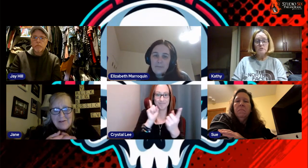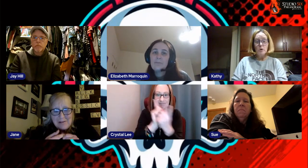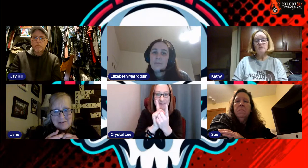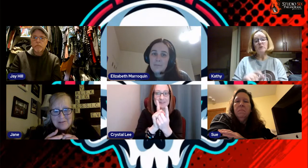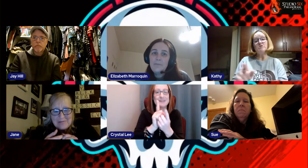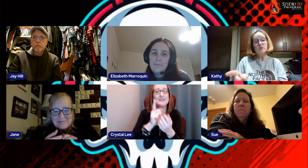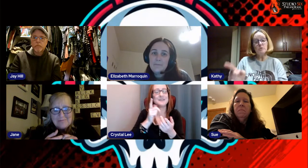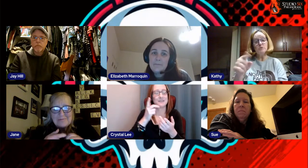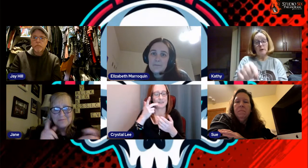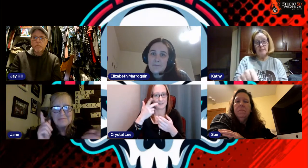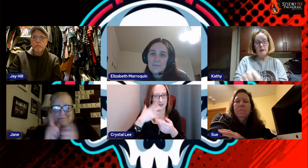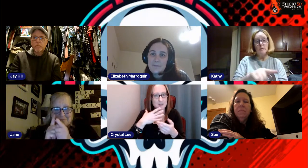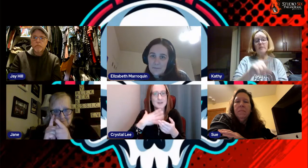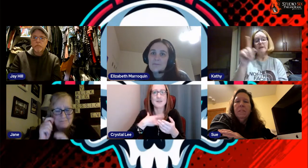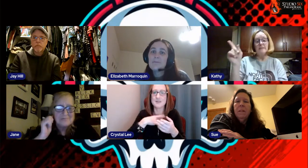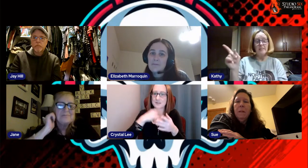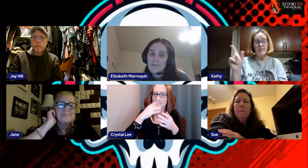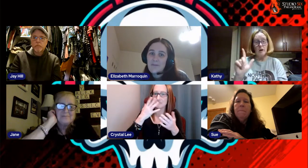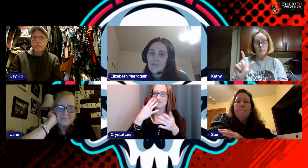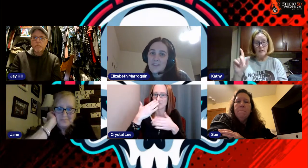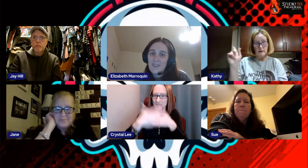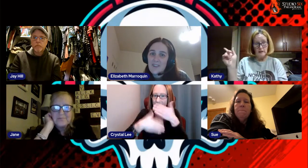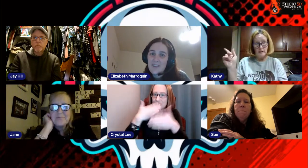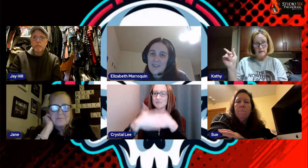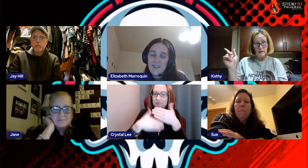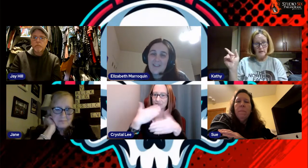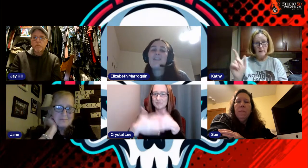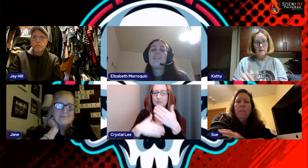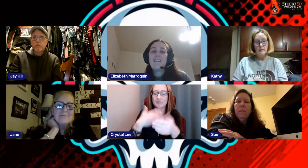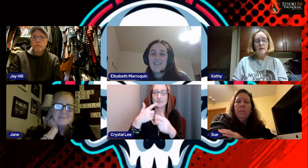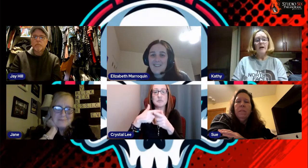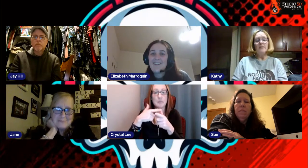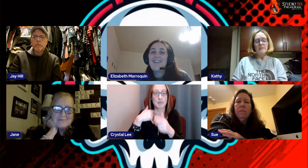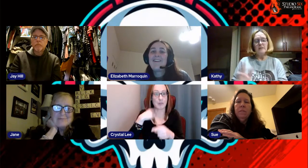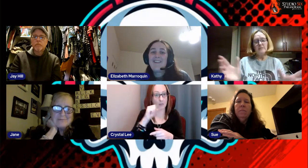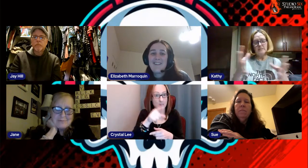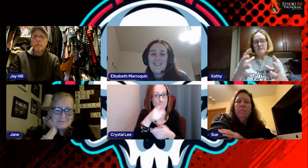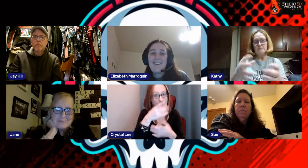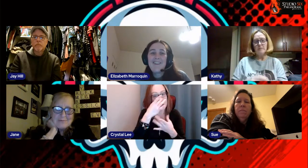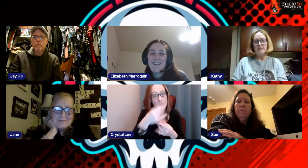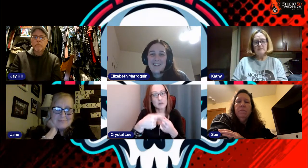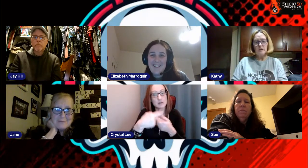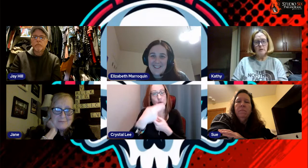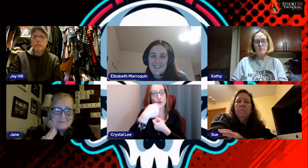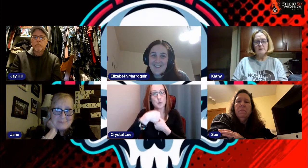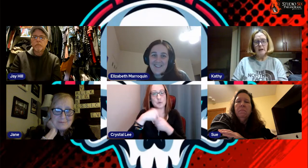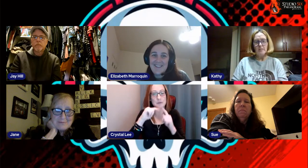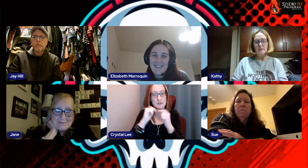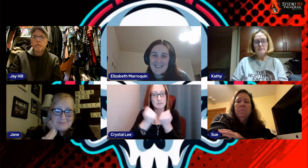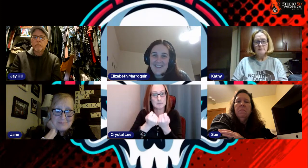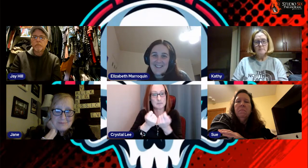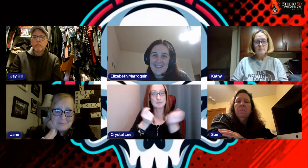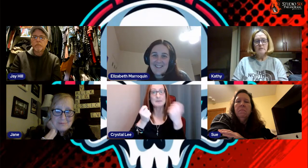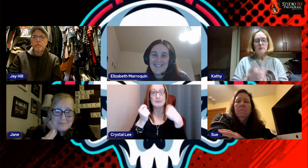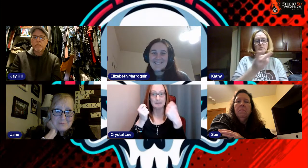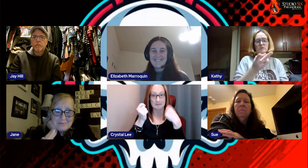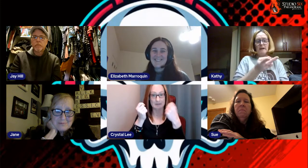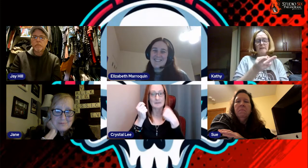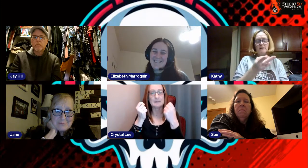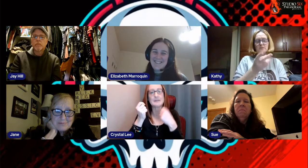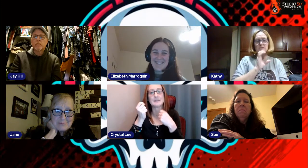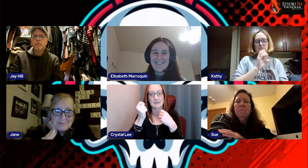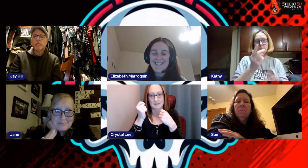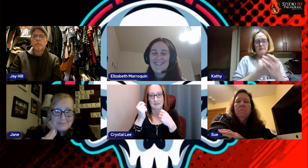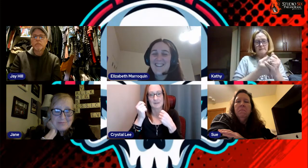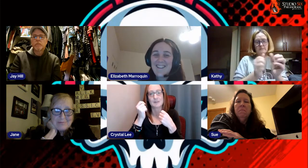security, Sue joined them when they did the library. And then that's when they started coming together. So